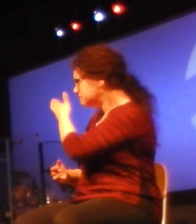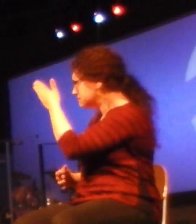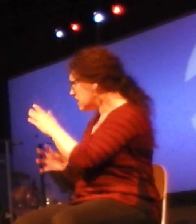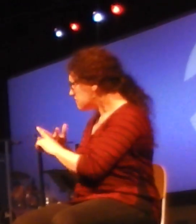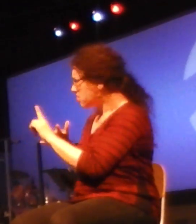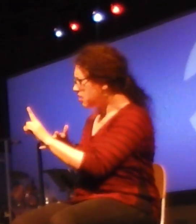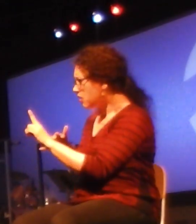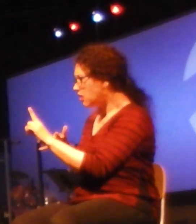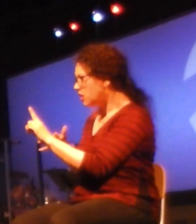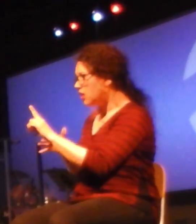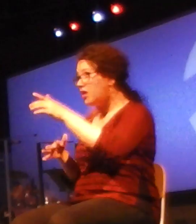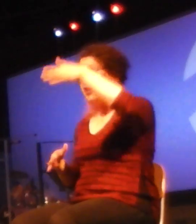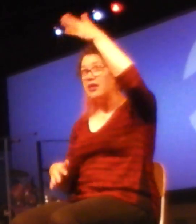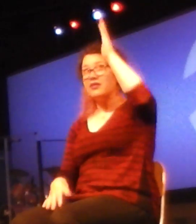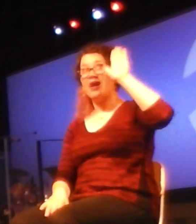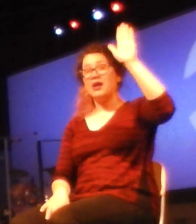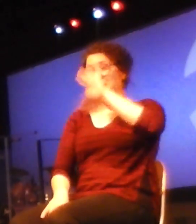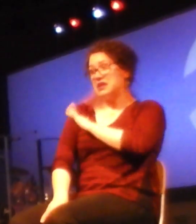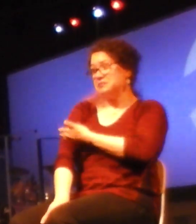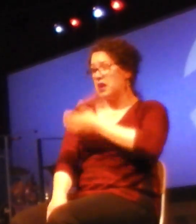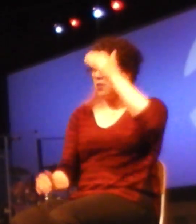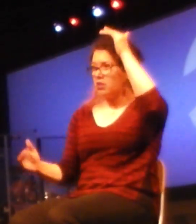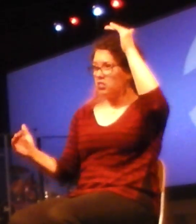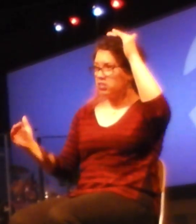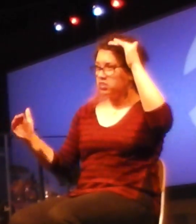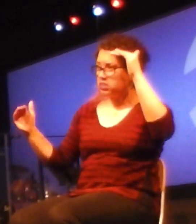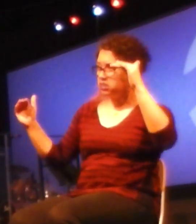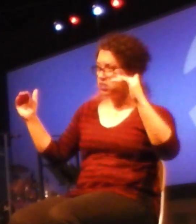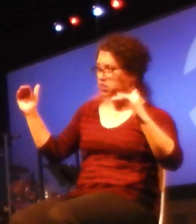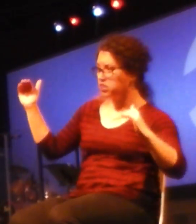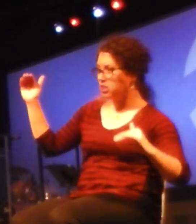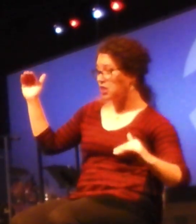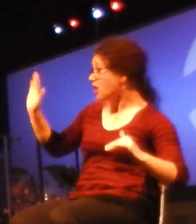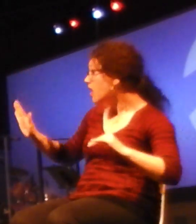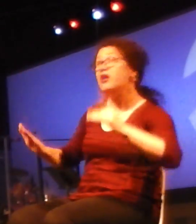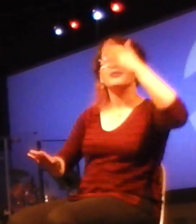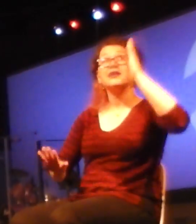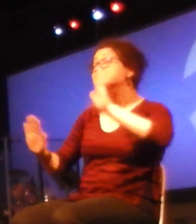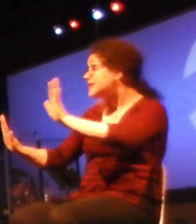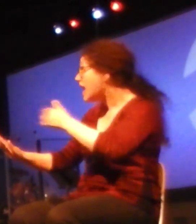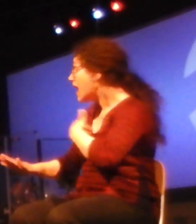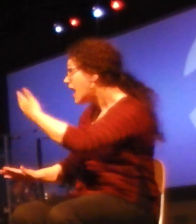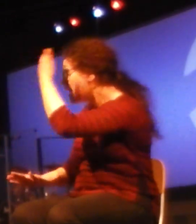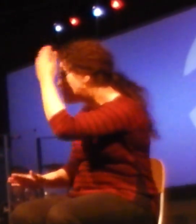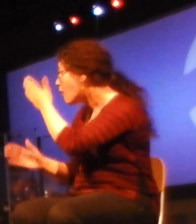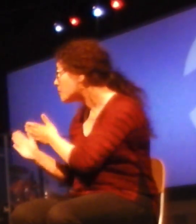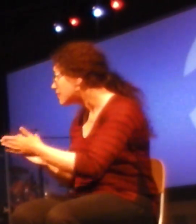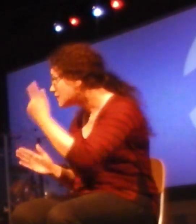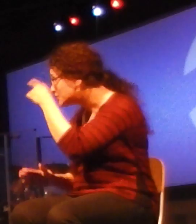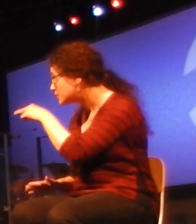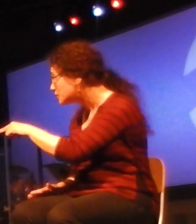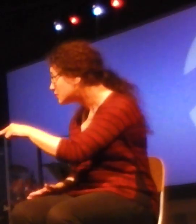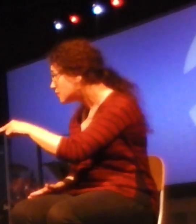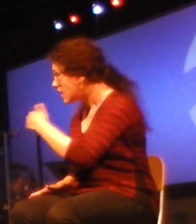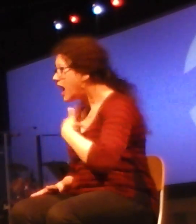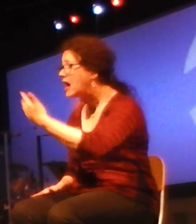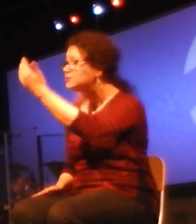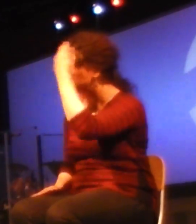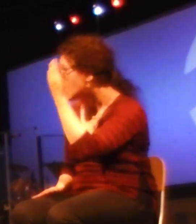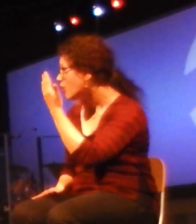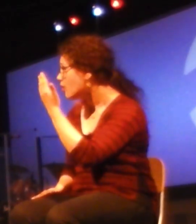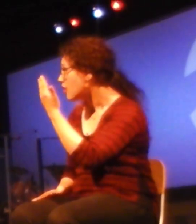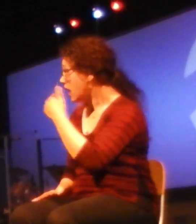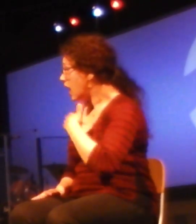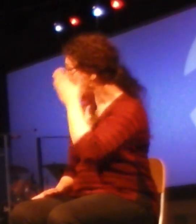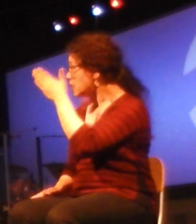And God is saying, no, I know the plans I have for you. I know them. Plans to prosper you, not to harm you,